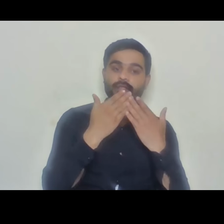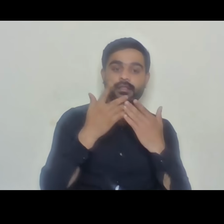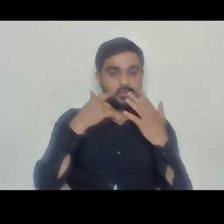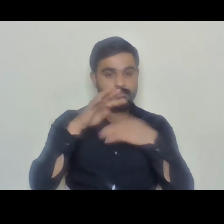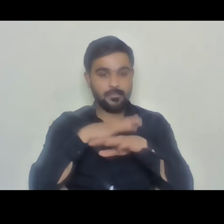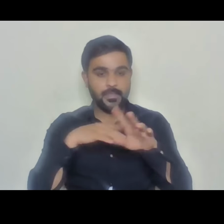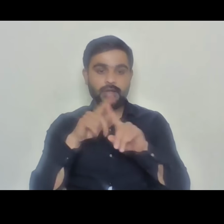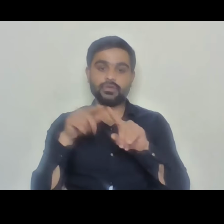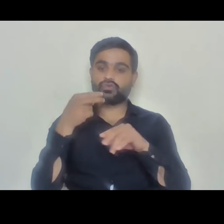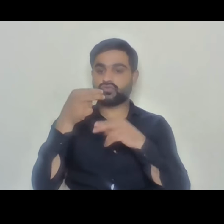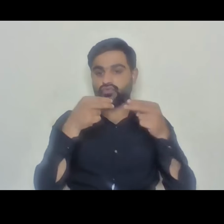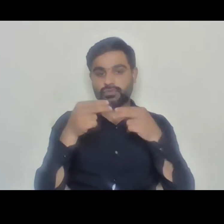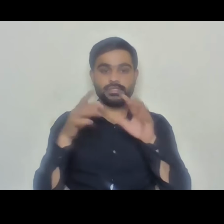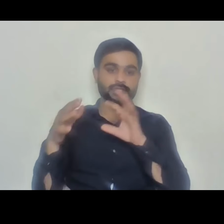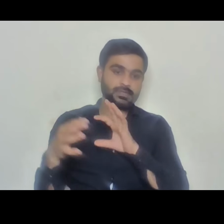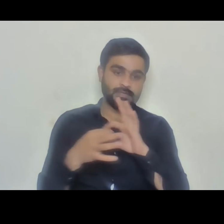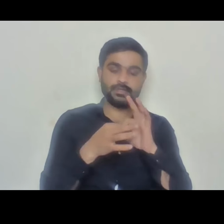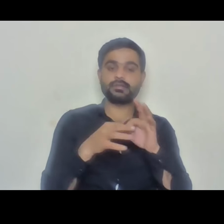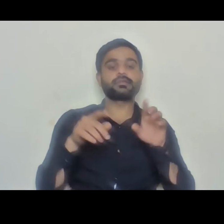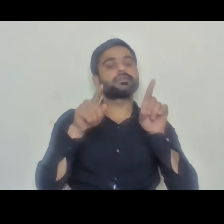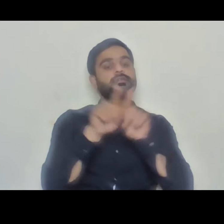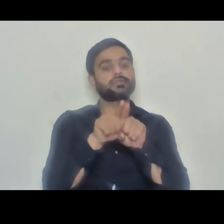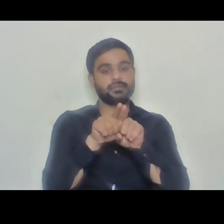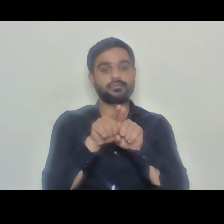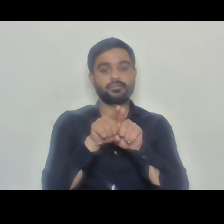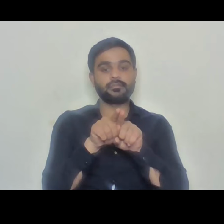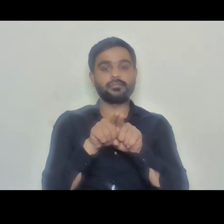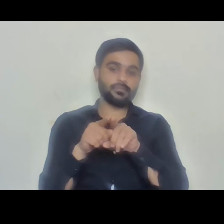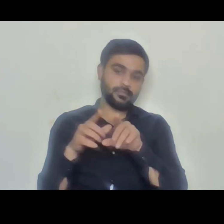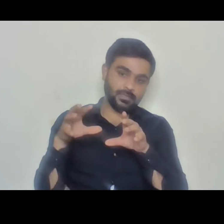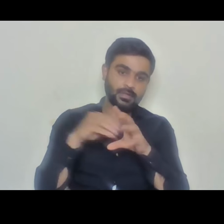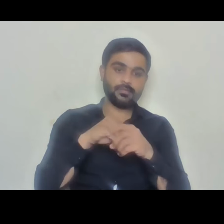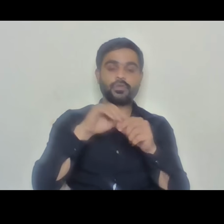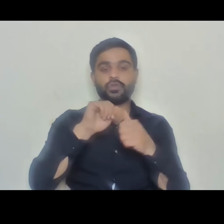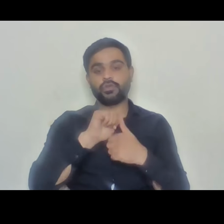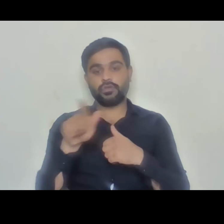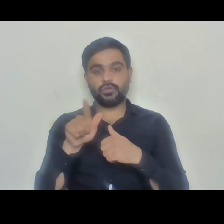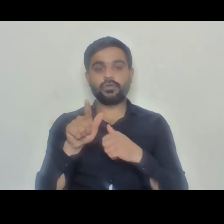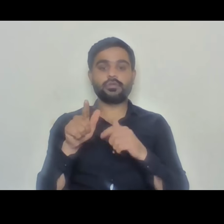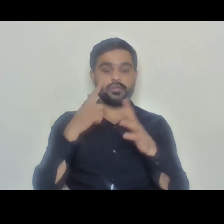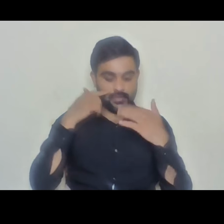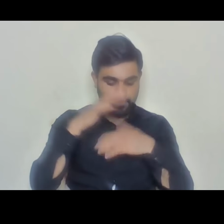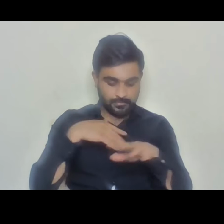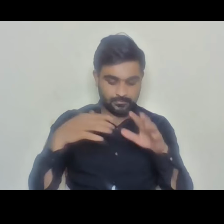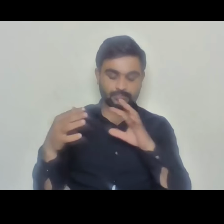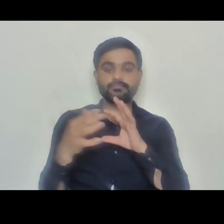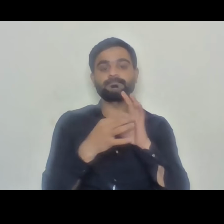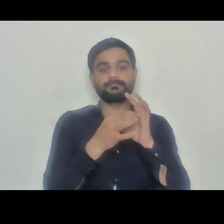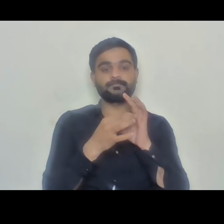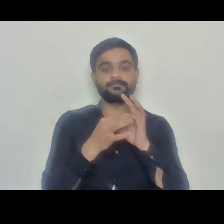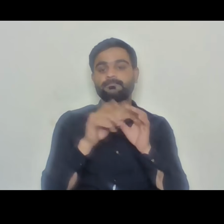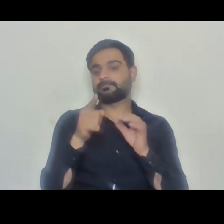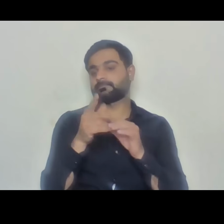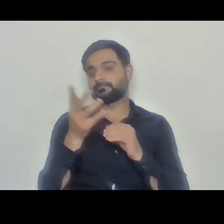it by using their lens, by saying by putting the main owners of the Foucauldian analysis, like saying that there is